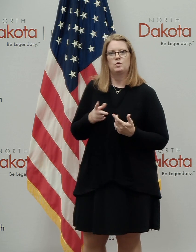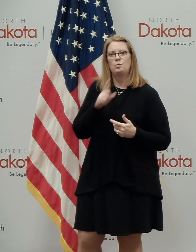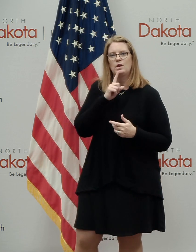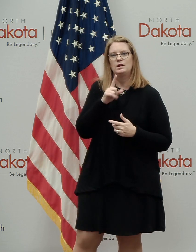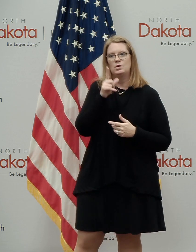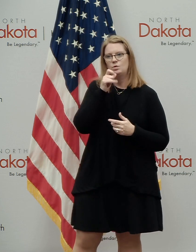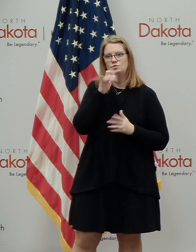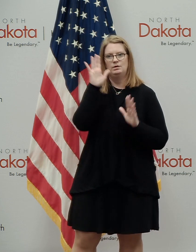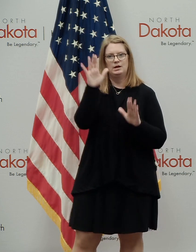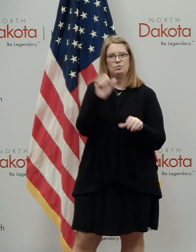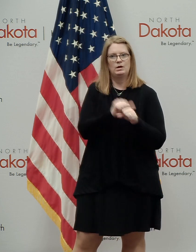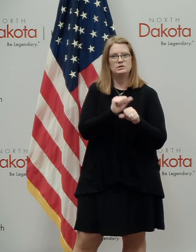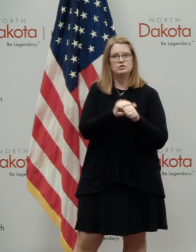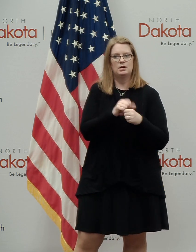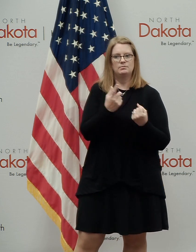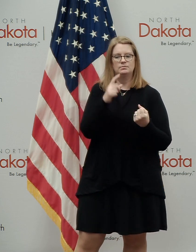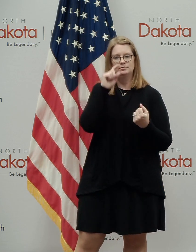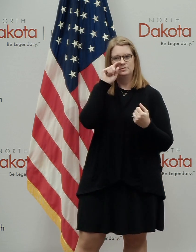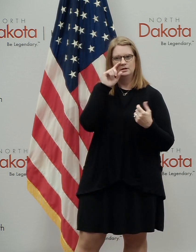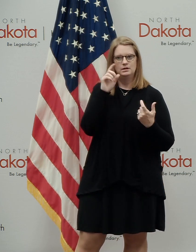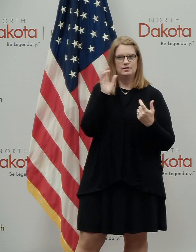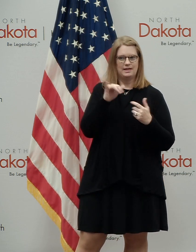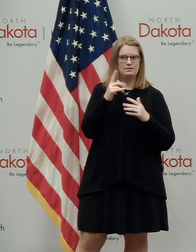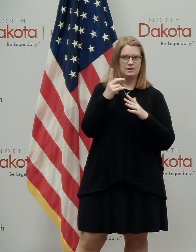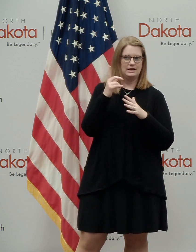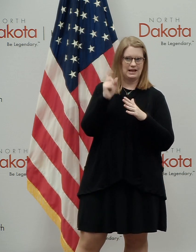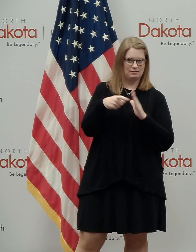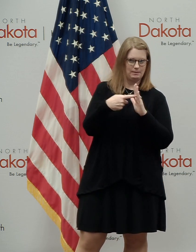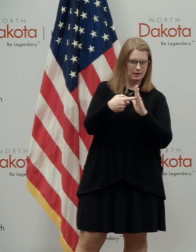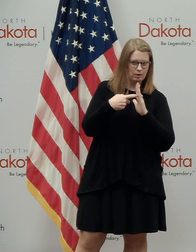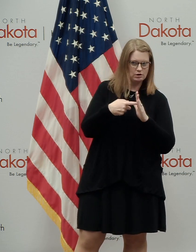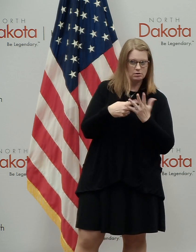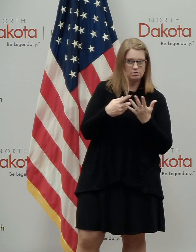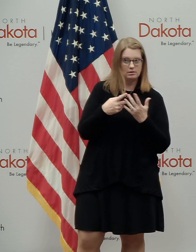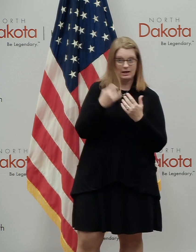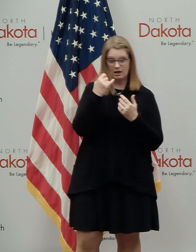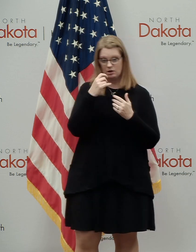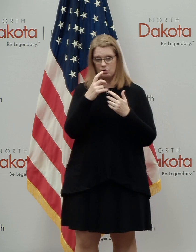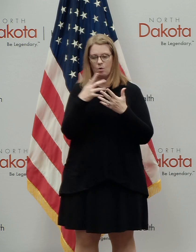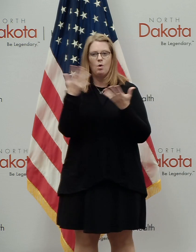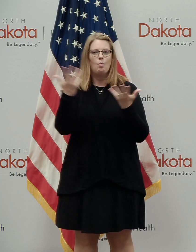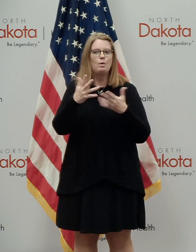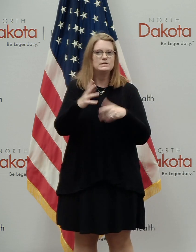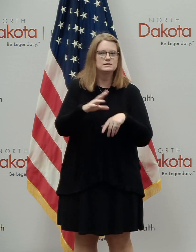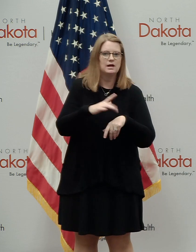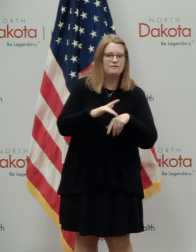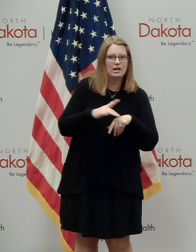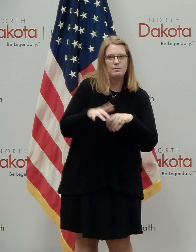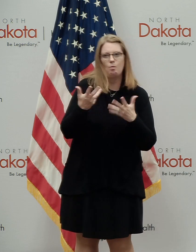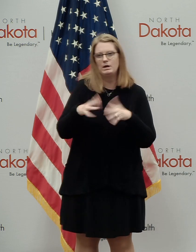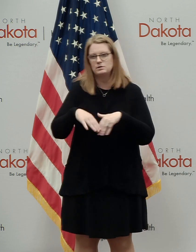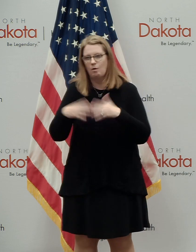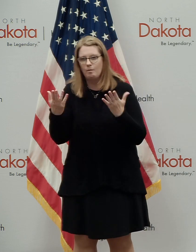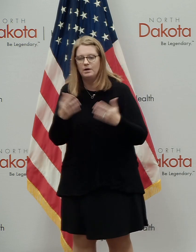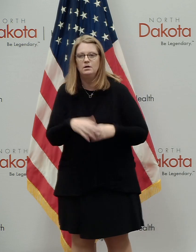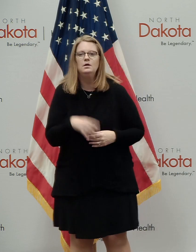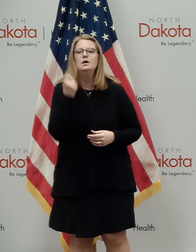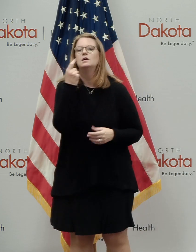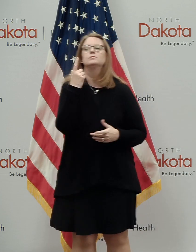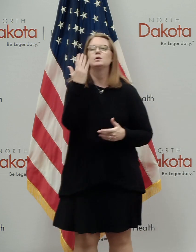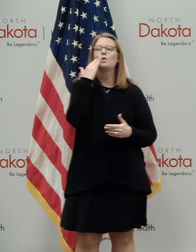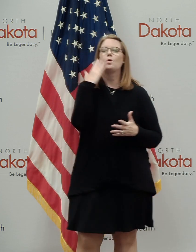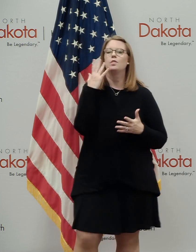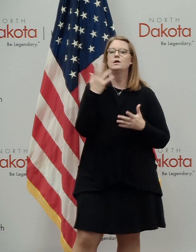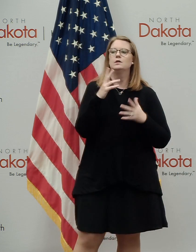a great job, you'd have to say those would have to be some of the criteria you'd look at, is keeping because we know about the social and emotional and